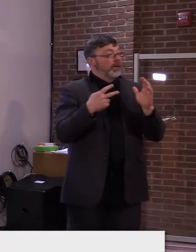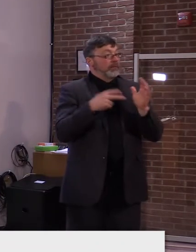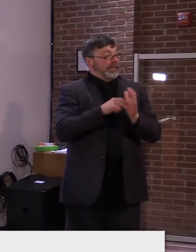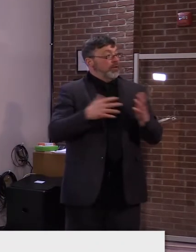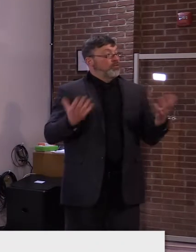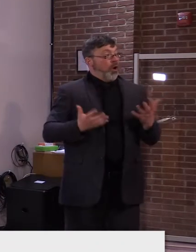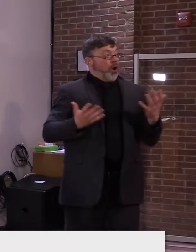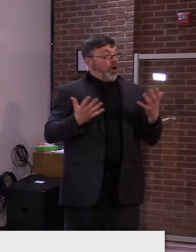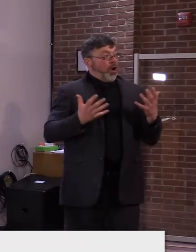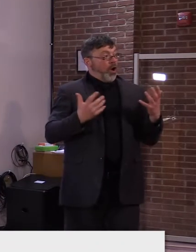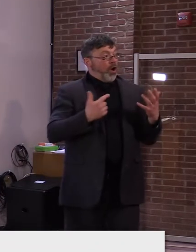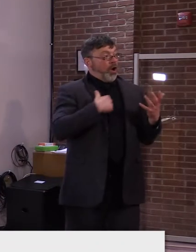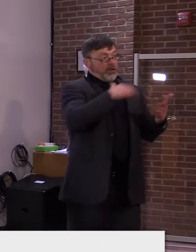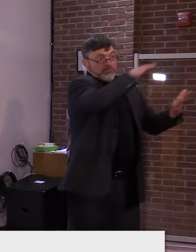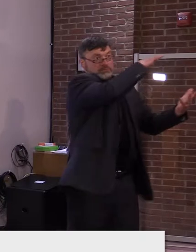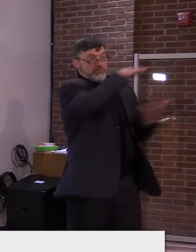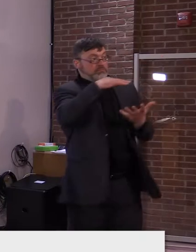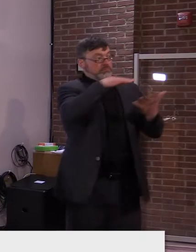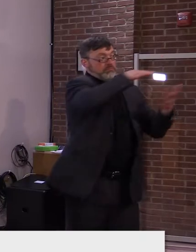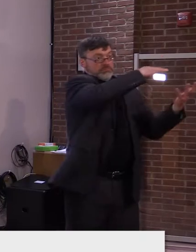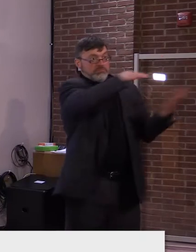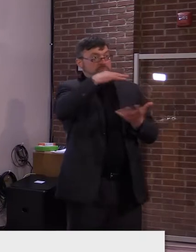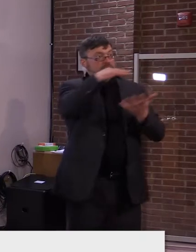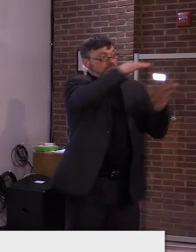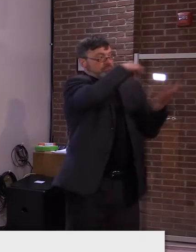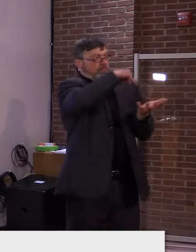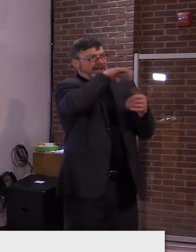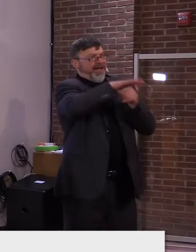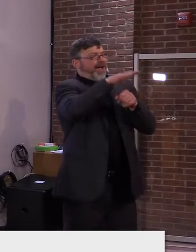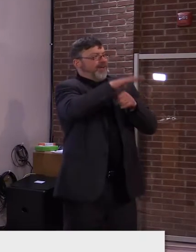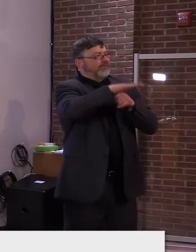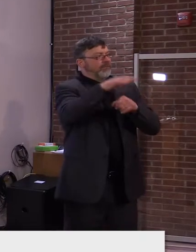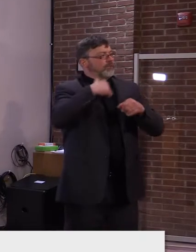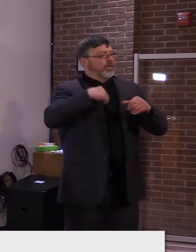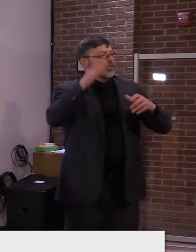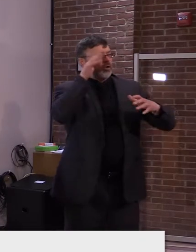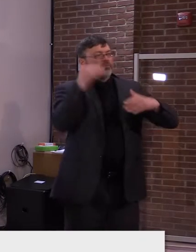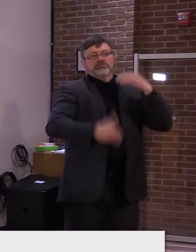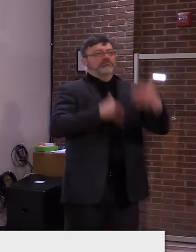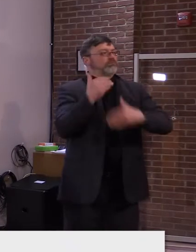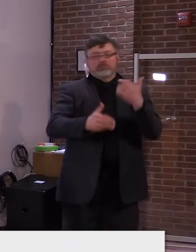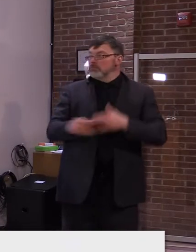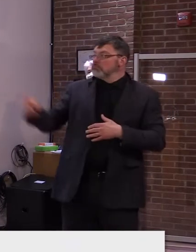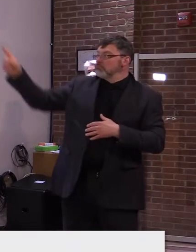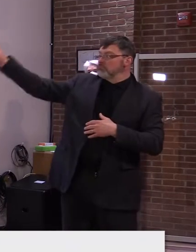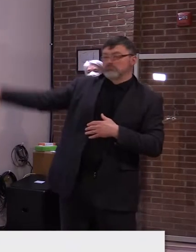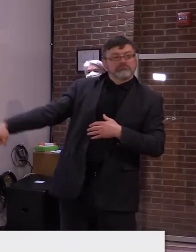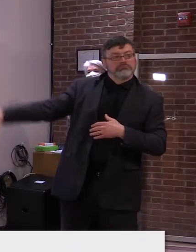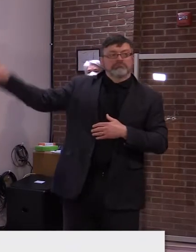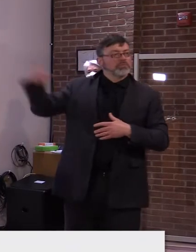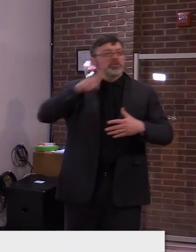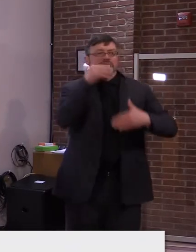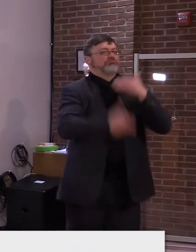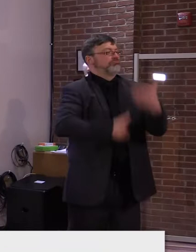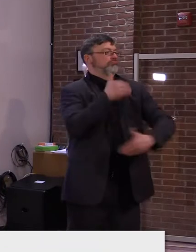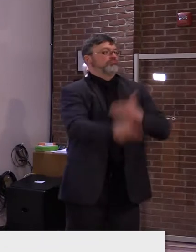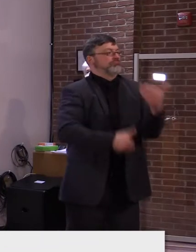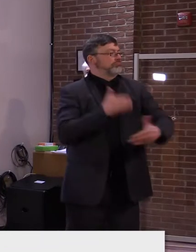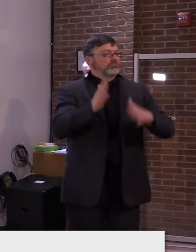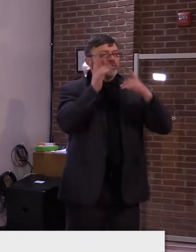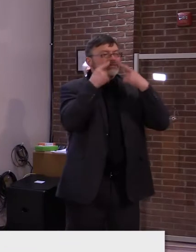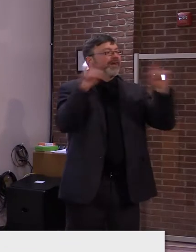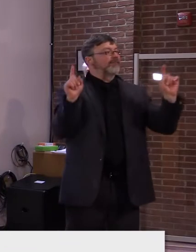confident we will achieve the goal of offering vaccine to all Vermonters 16 and above by July